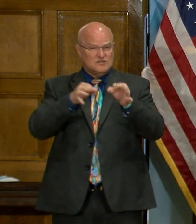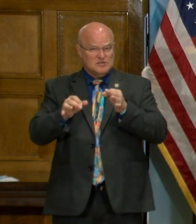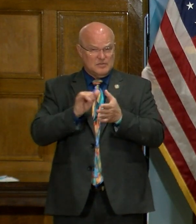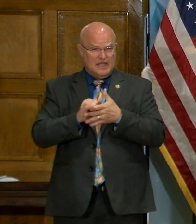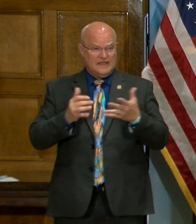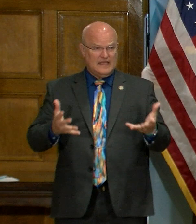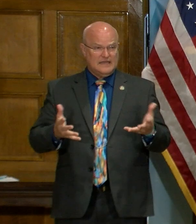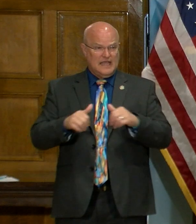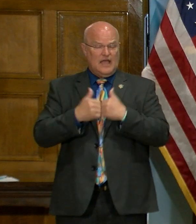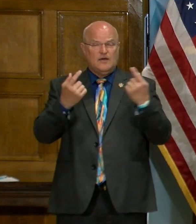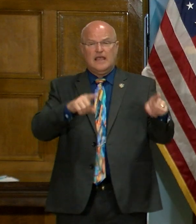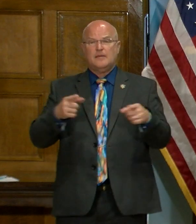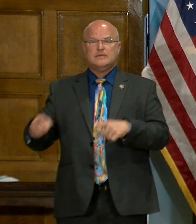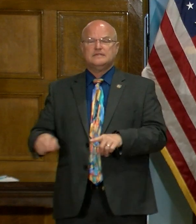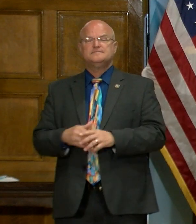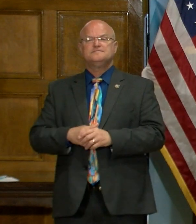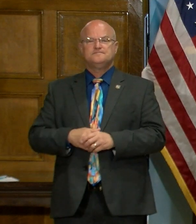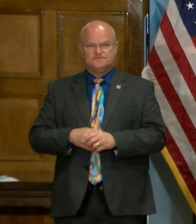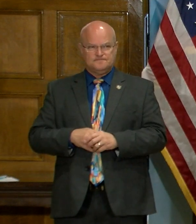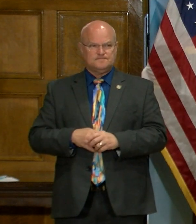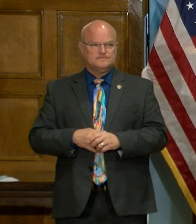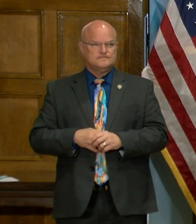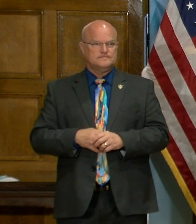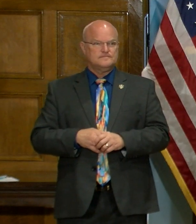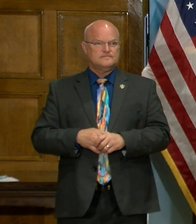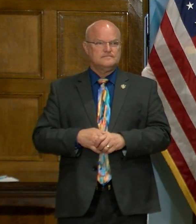it, how it happened?